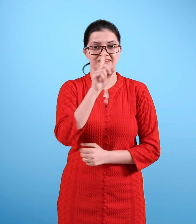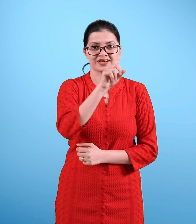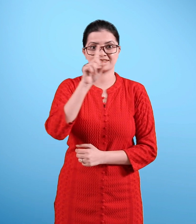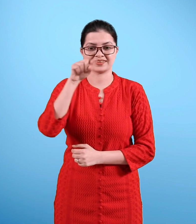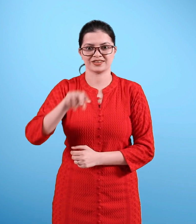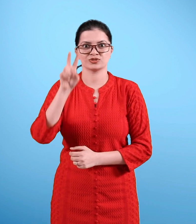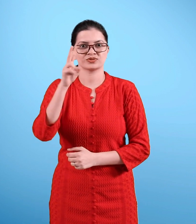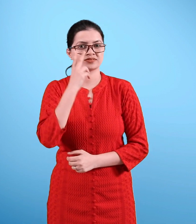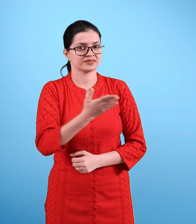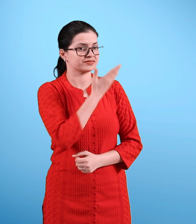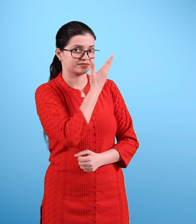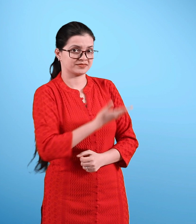Figure 11.2.